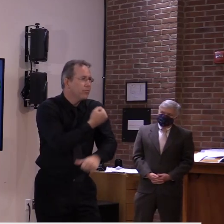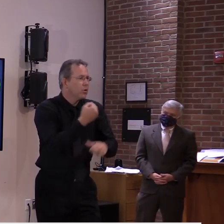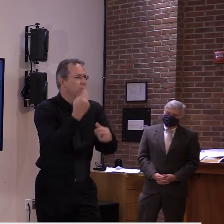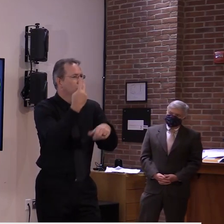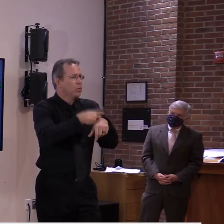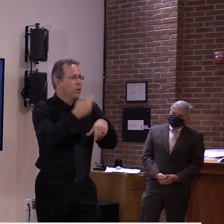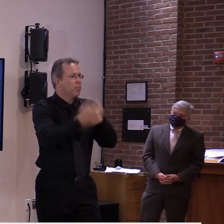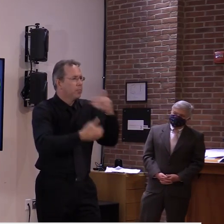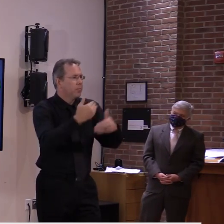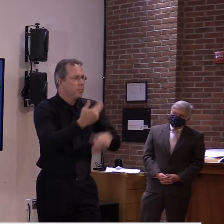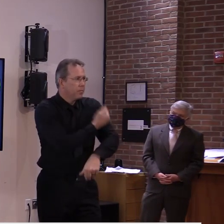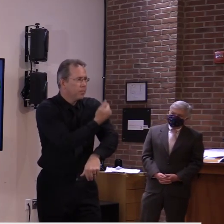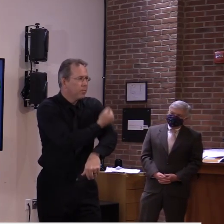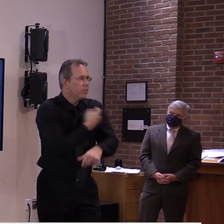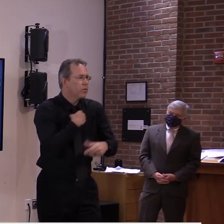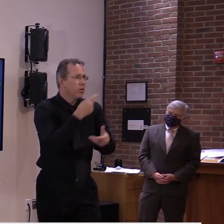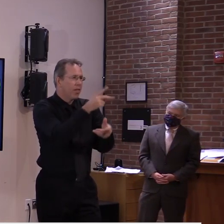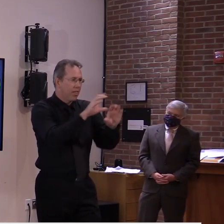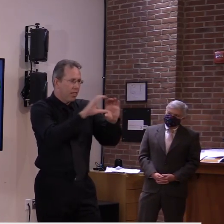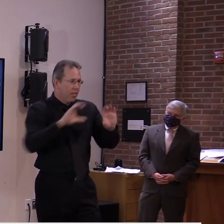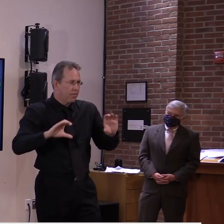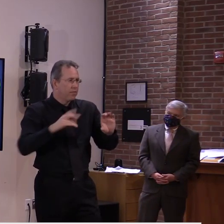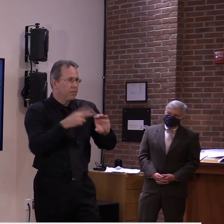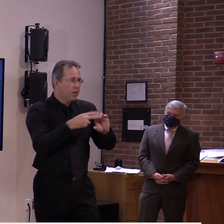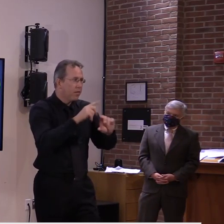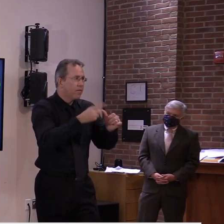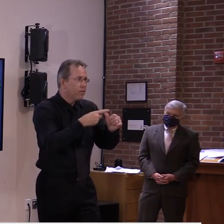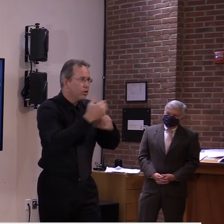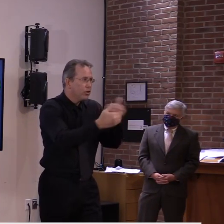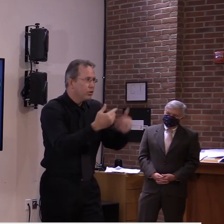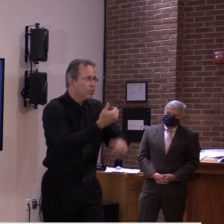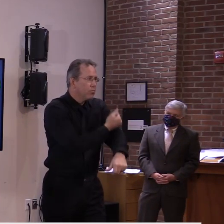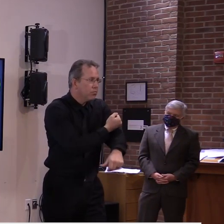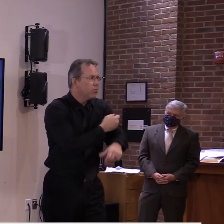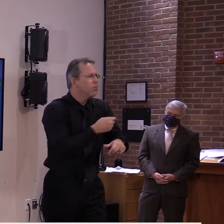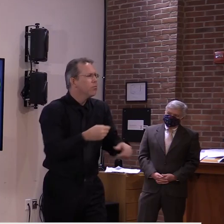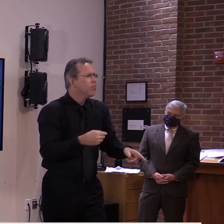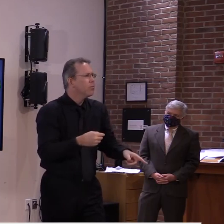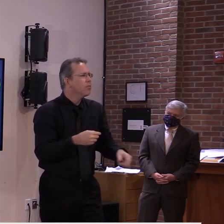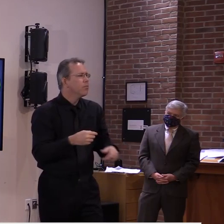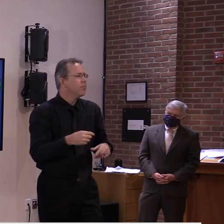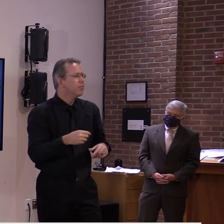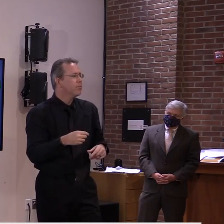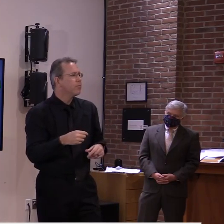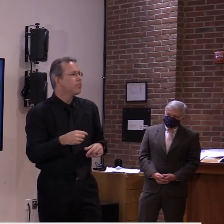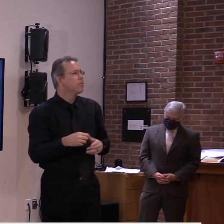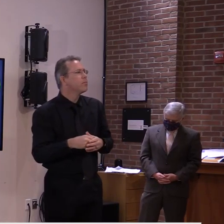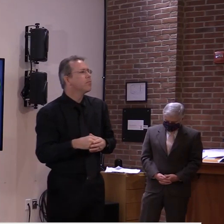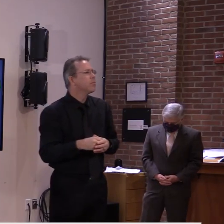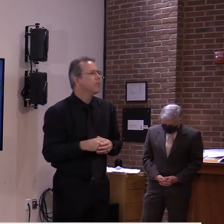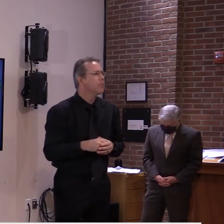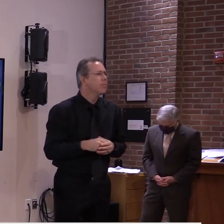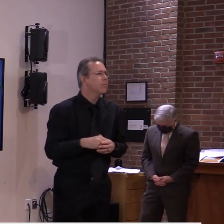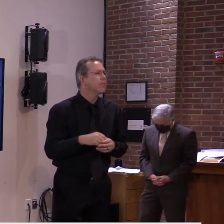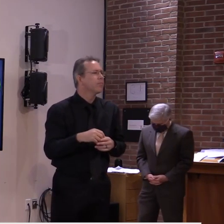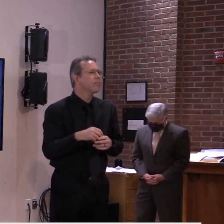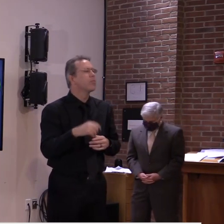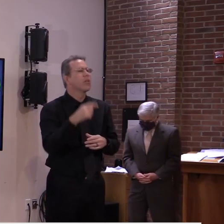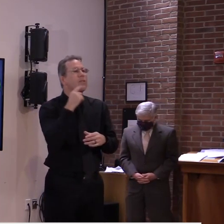that's made it through the process until Moderna does or does not shortly thereafter.